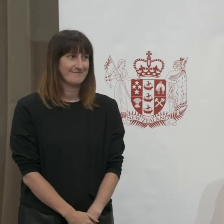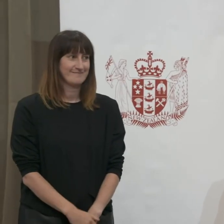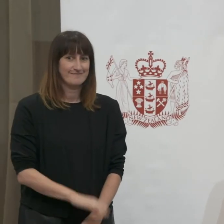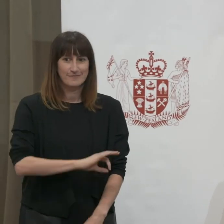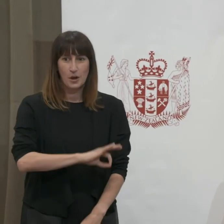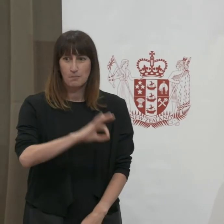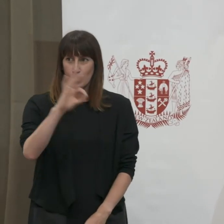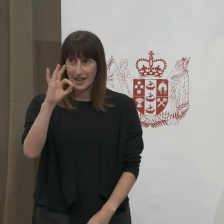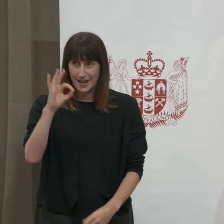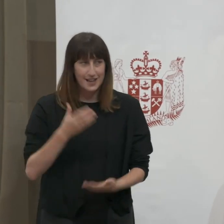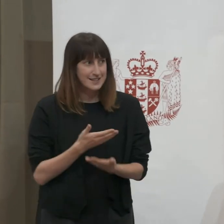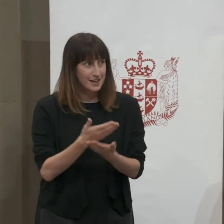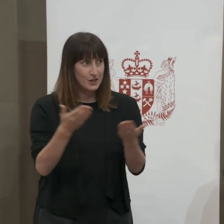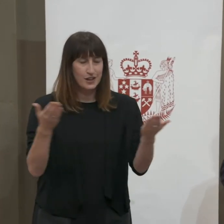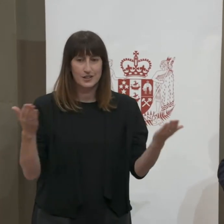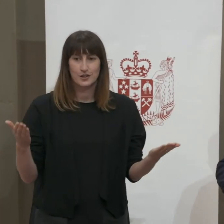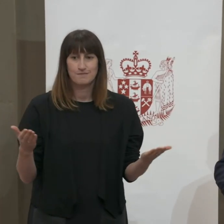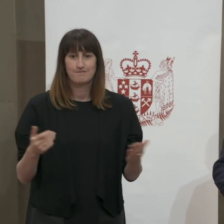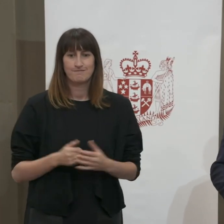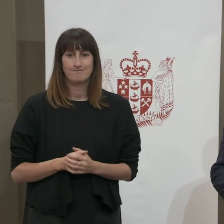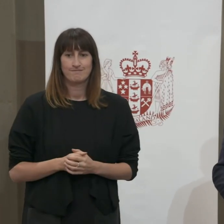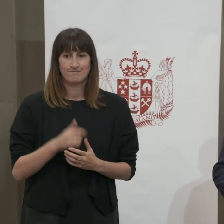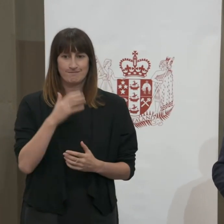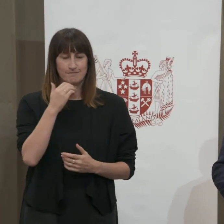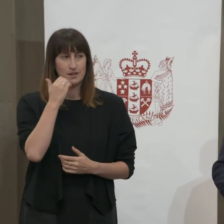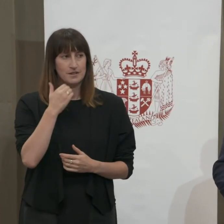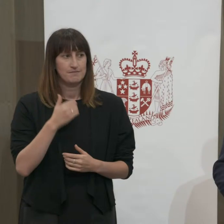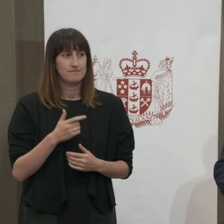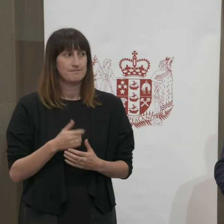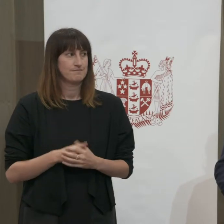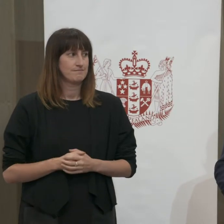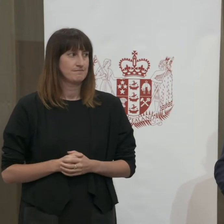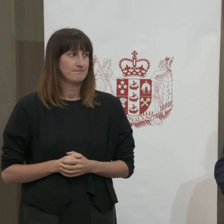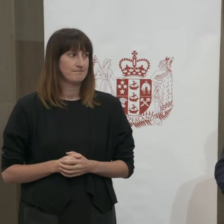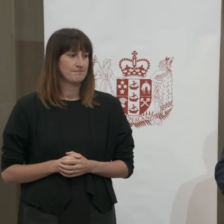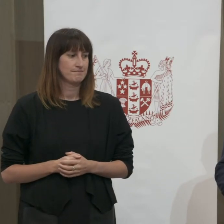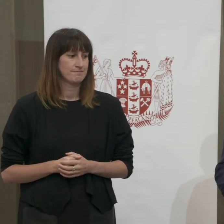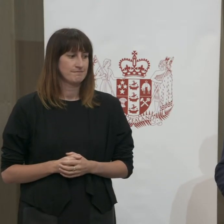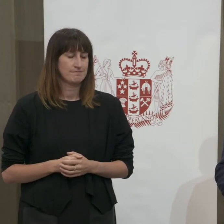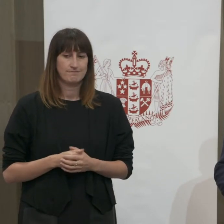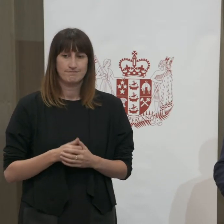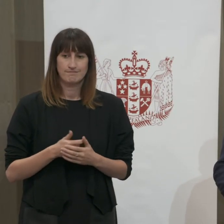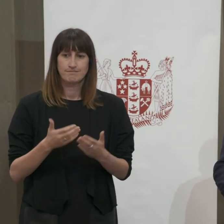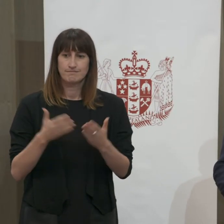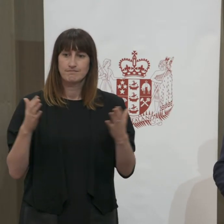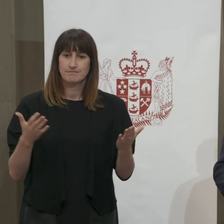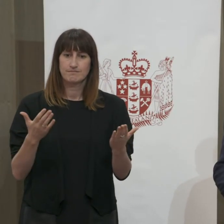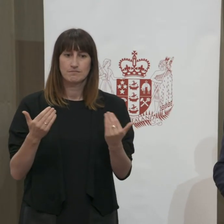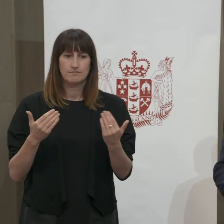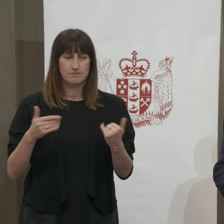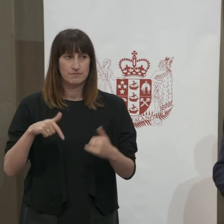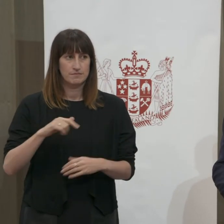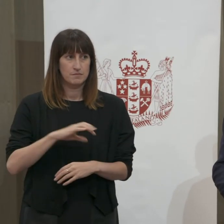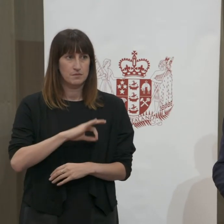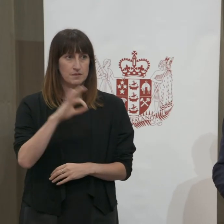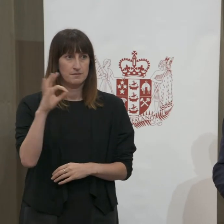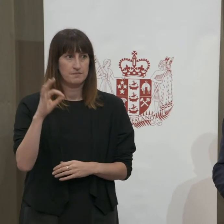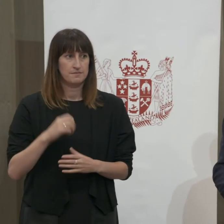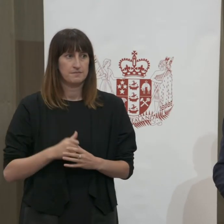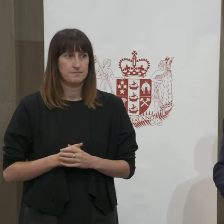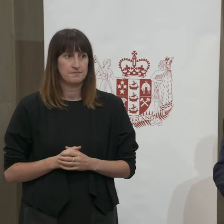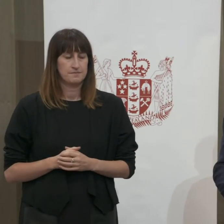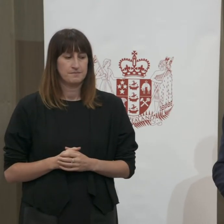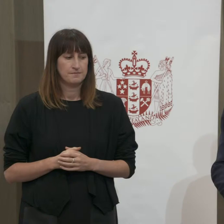Morena tātou katoa, tēnā tātou kua karahuihui mai nei I tēnei ata, ki te whakarewa, te